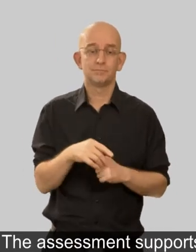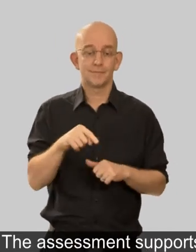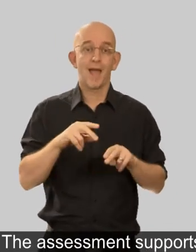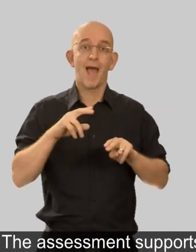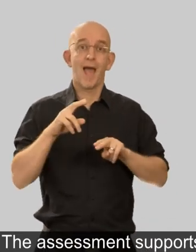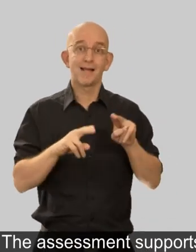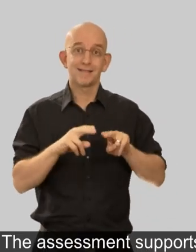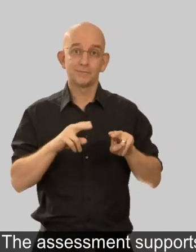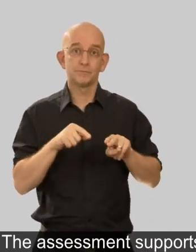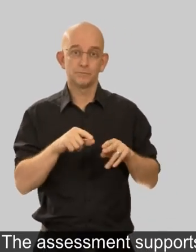Number 6.